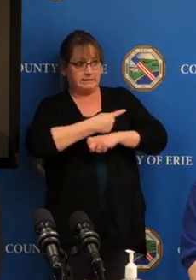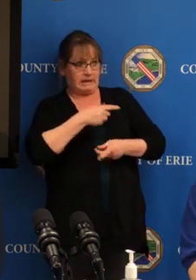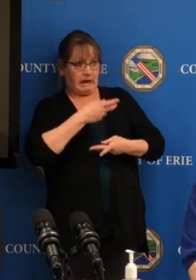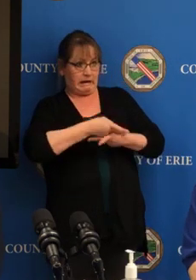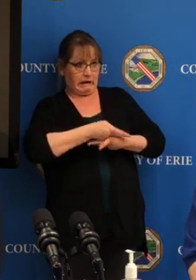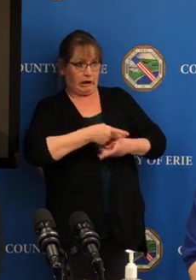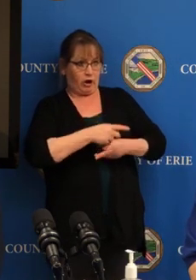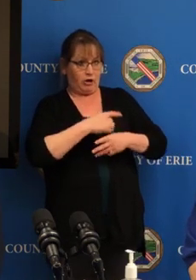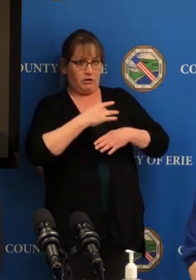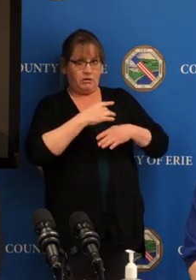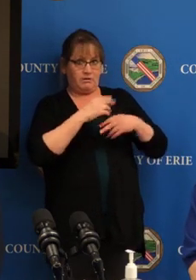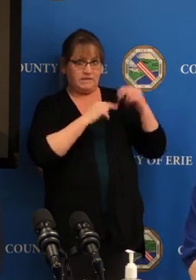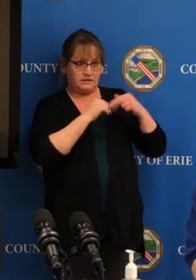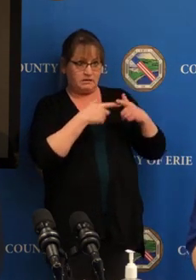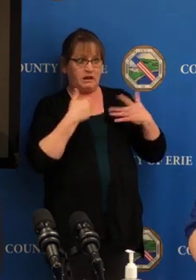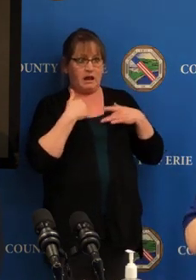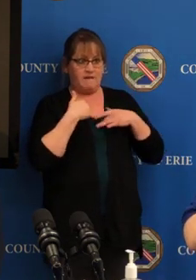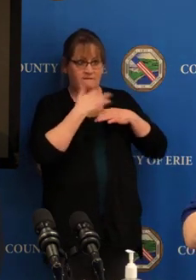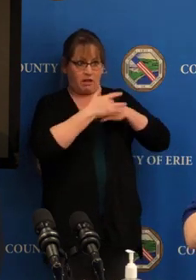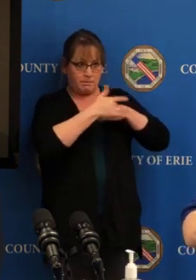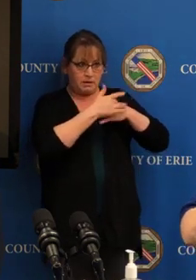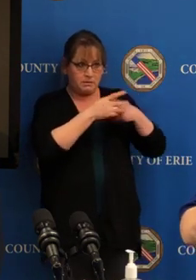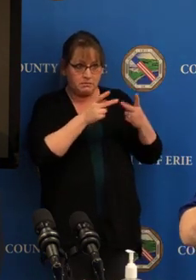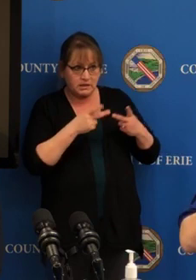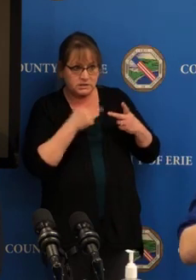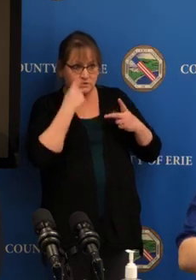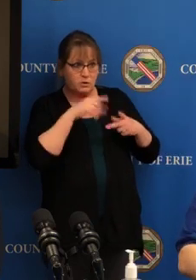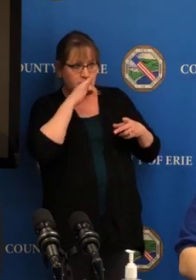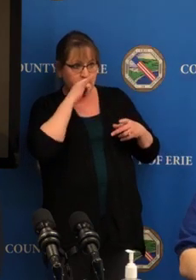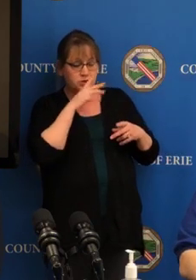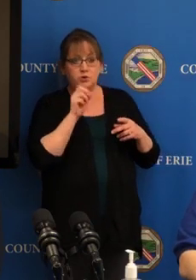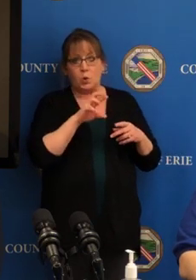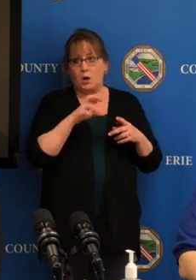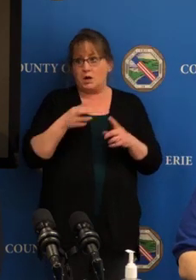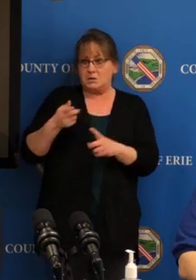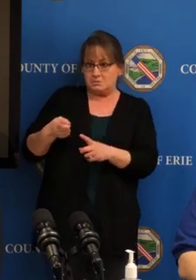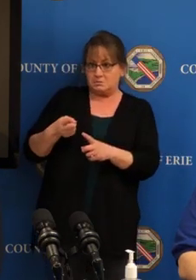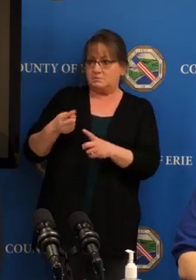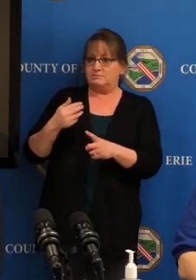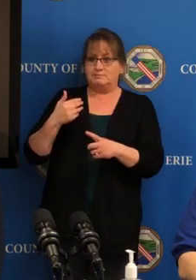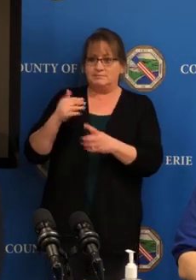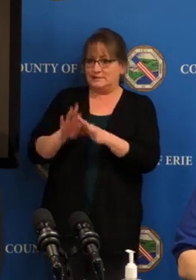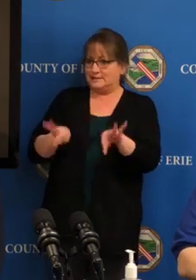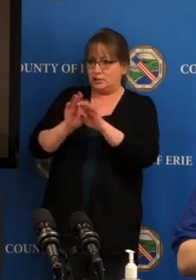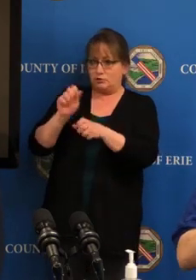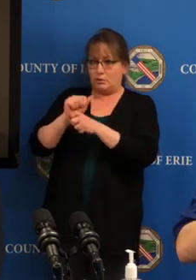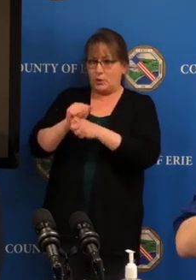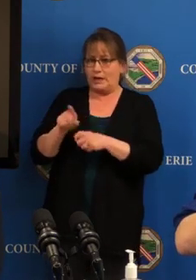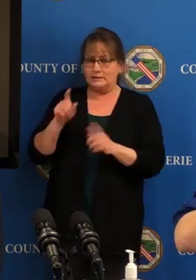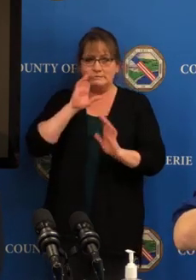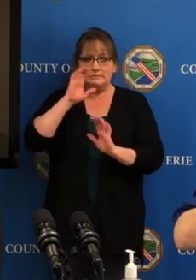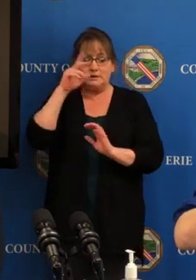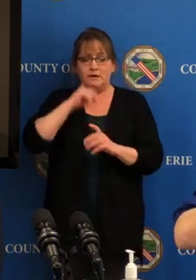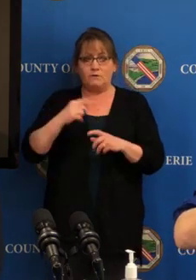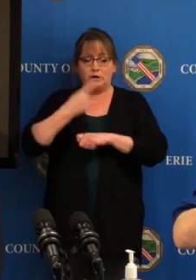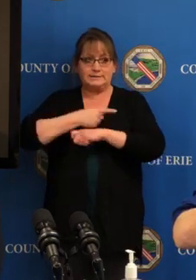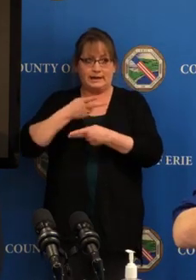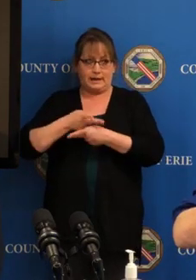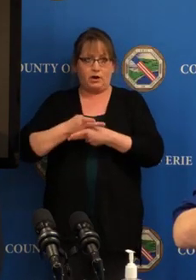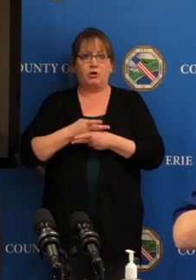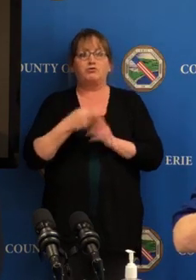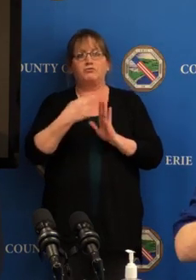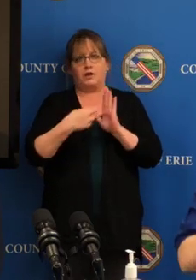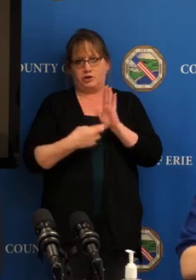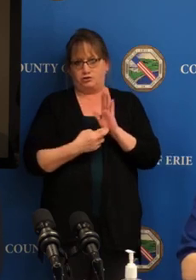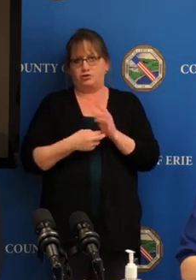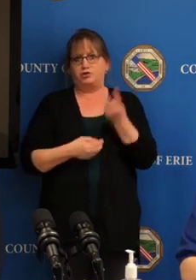and you have open slots, or you're an individual who's an essential employee and you need daycare, please register one of